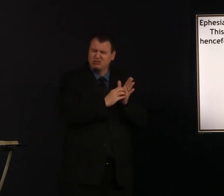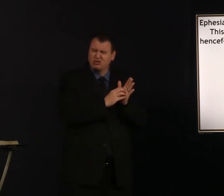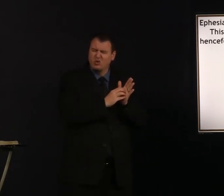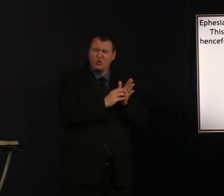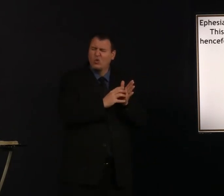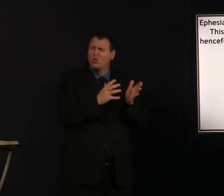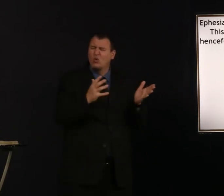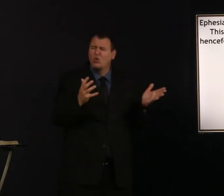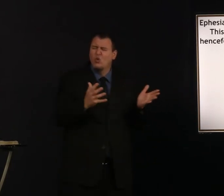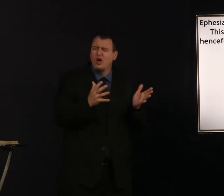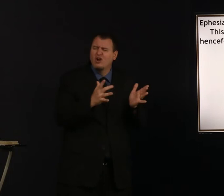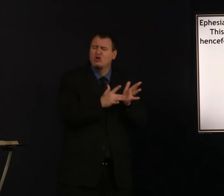this passage.